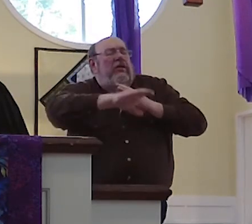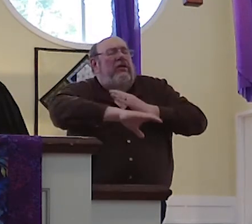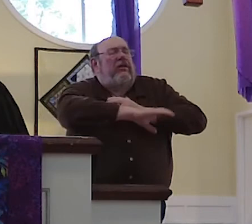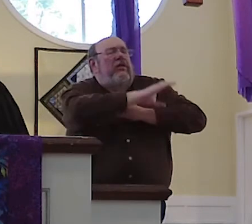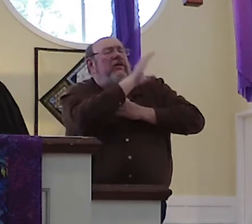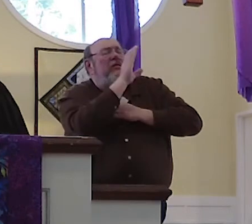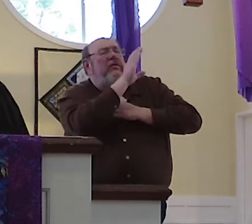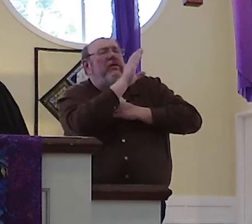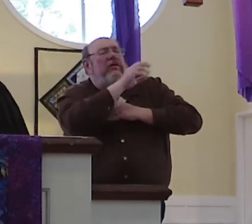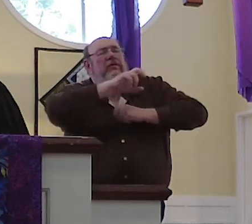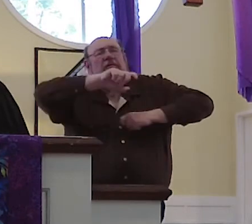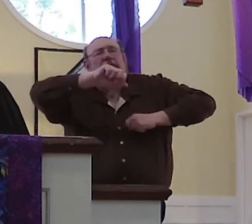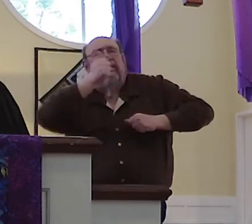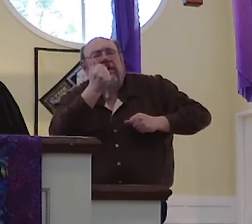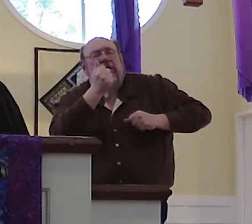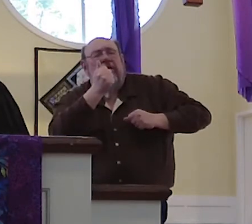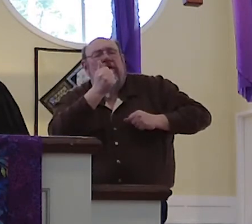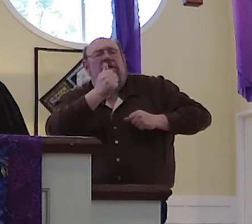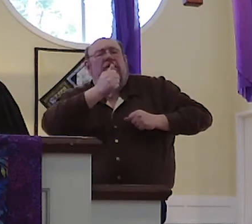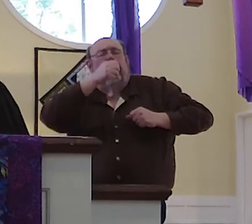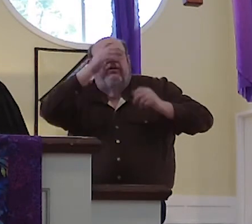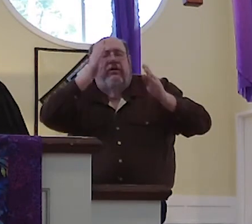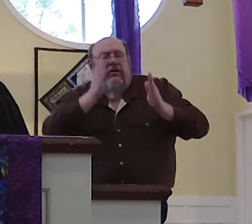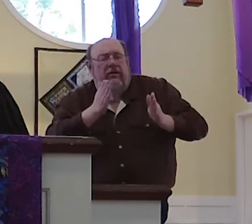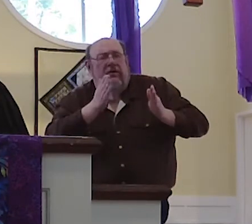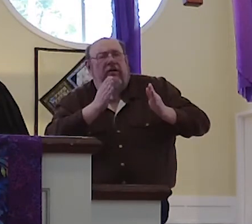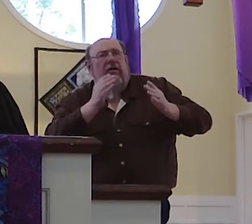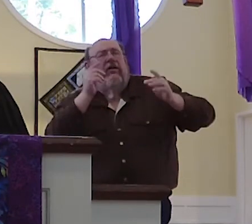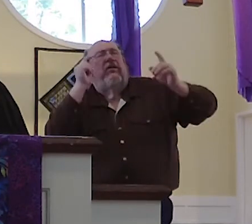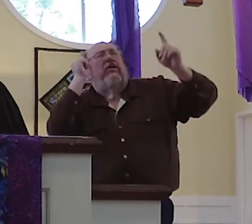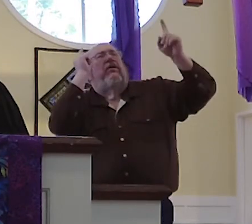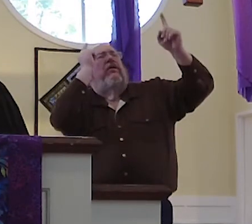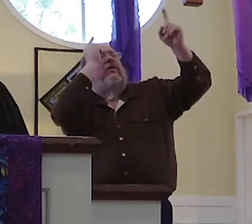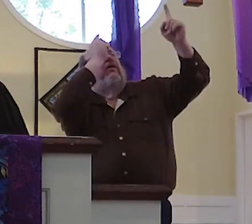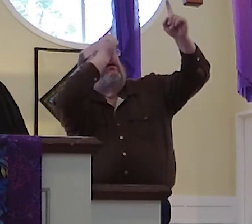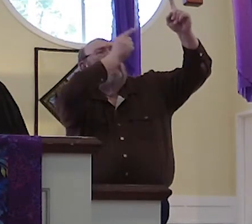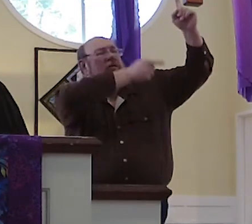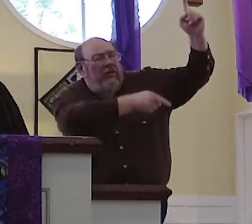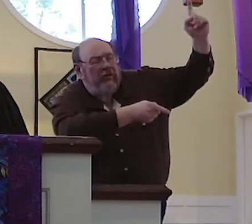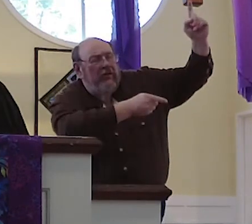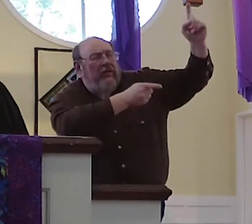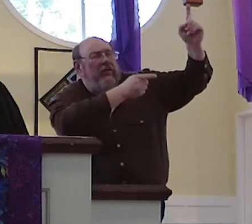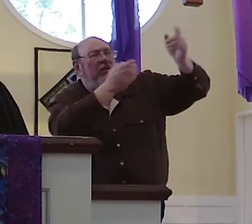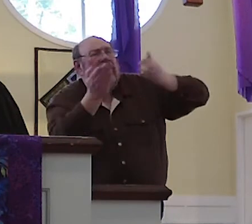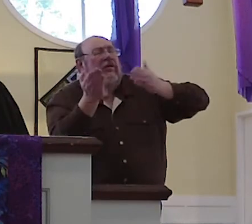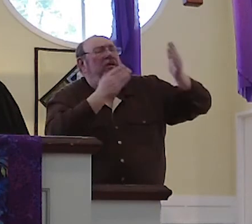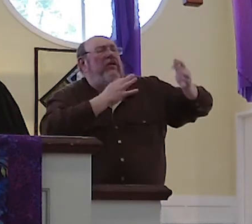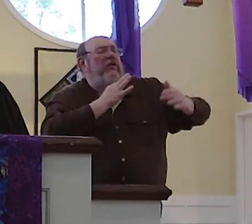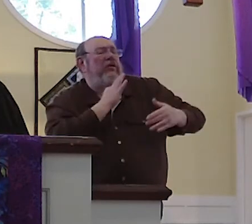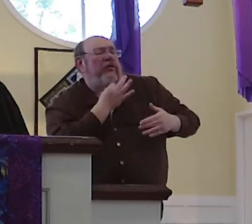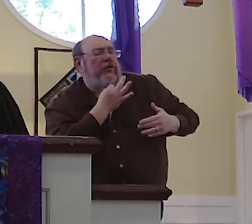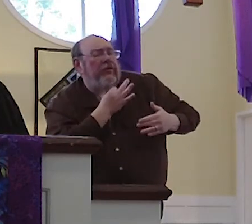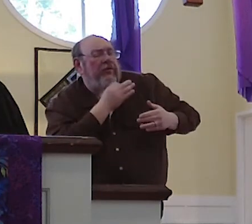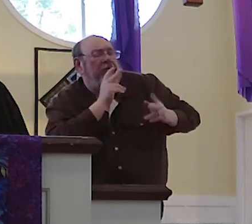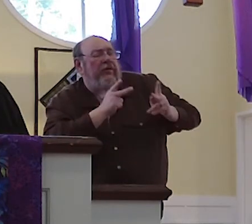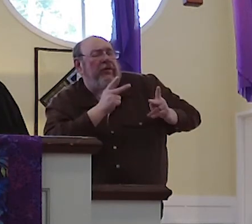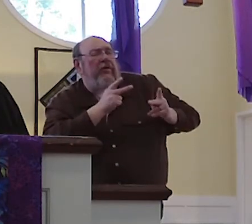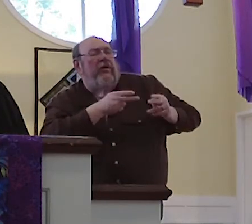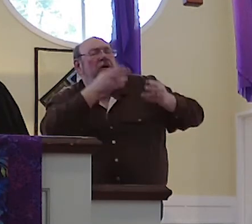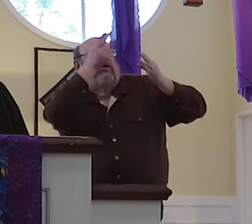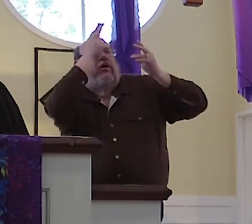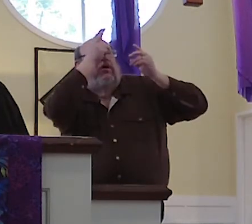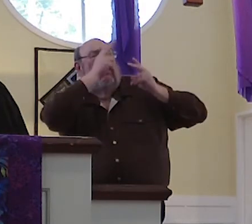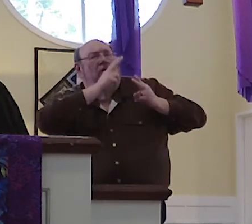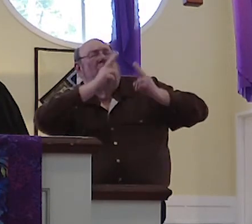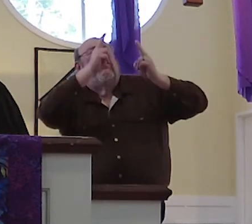sojourner. If we lose sight of our goals, let our quest bring us as your curious people to honest searching of